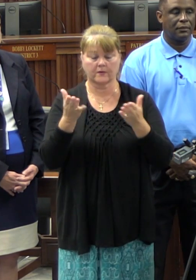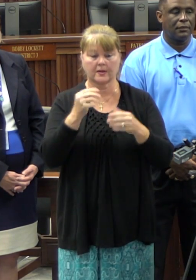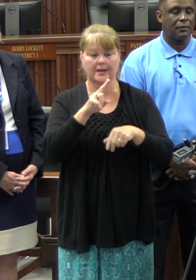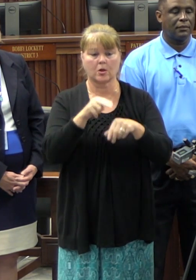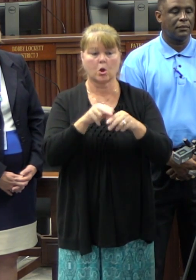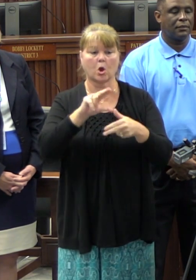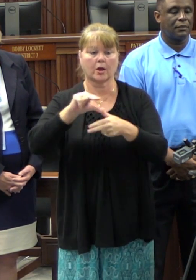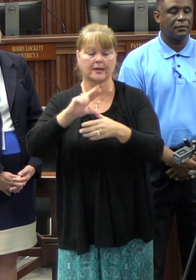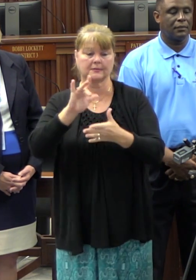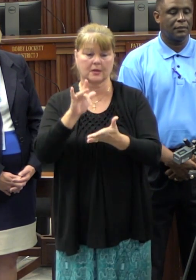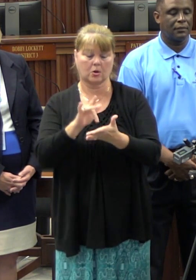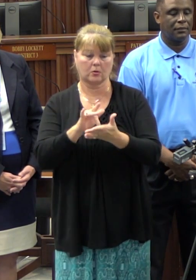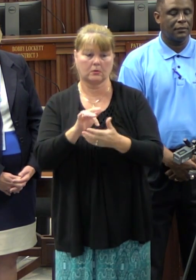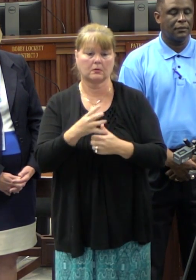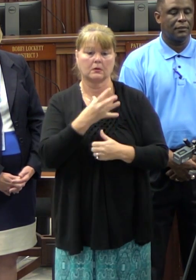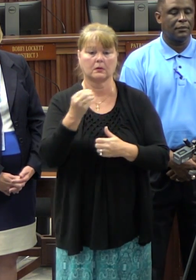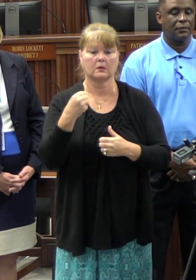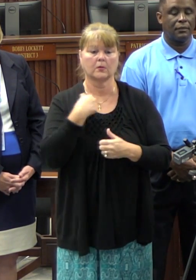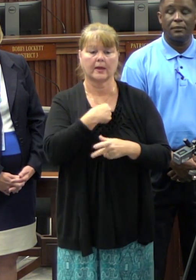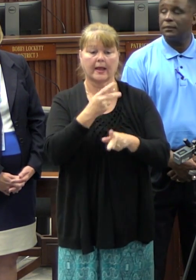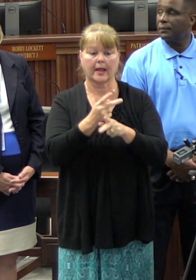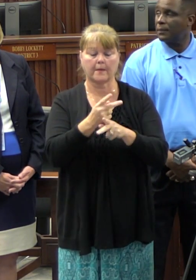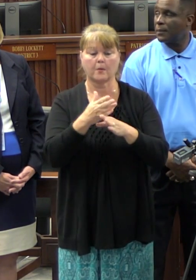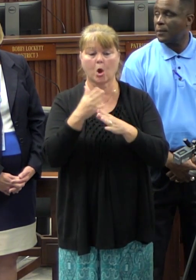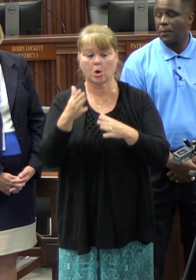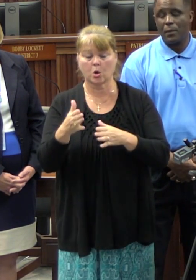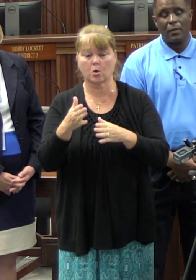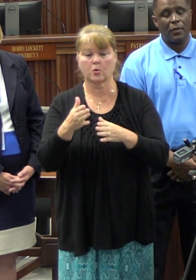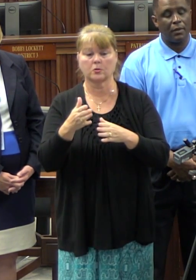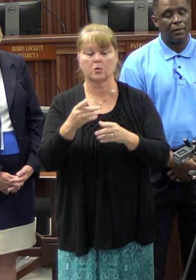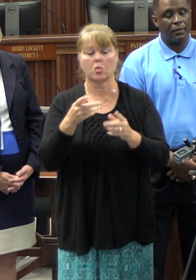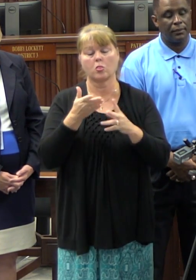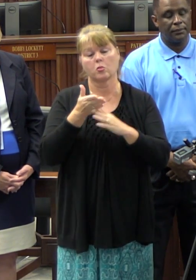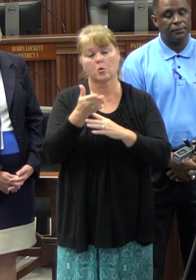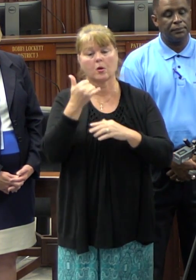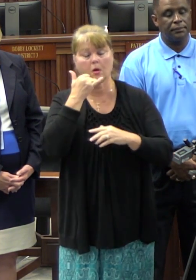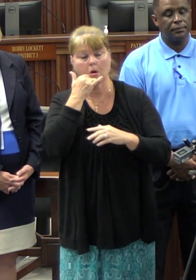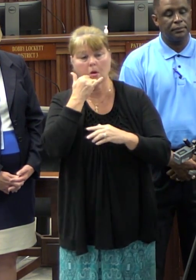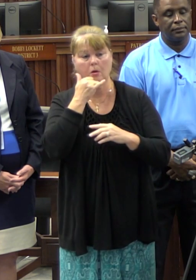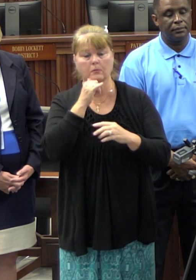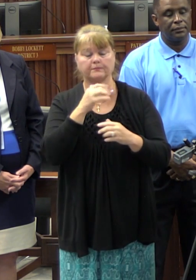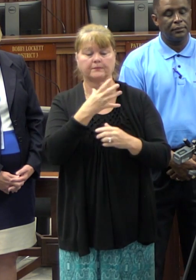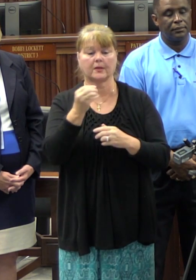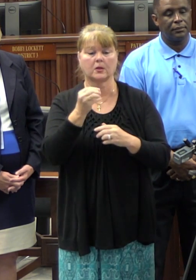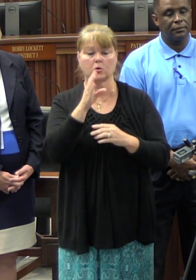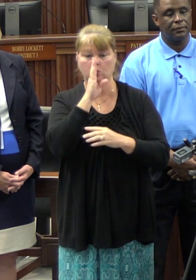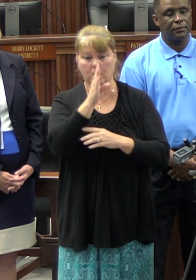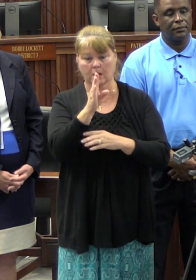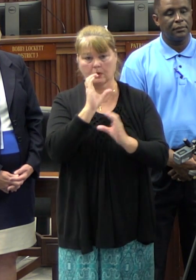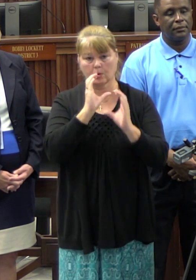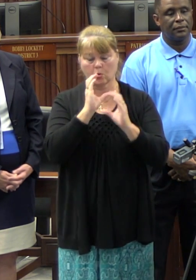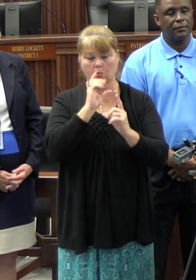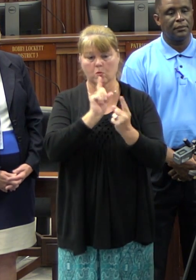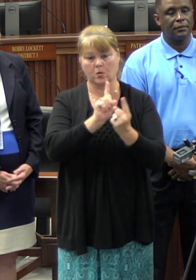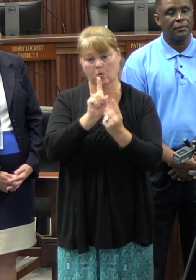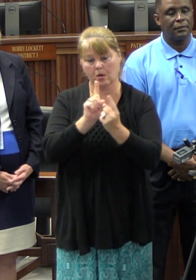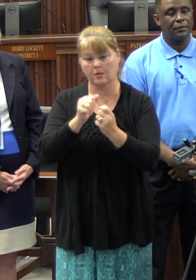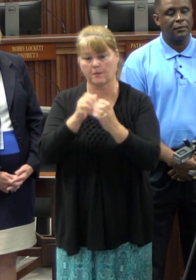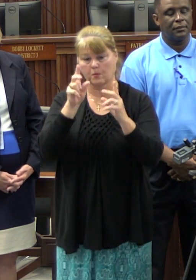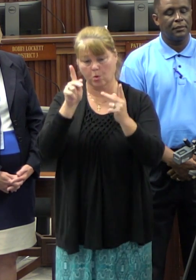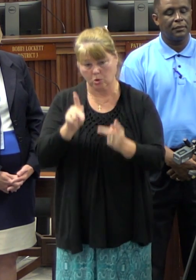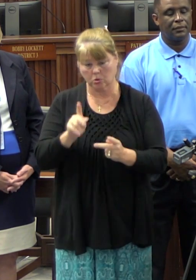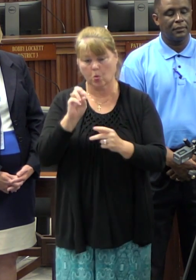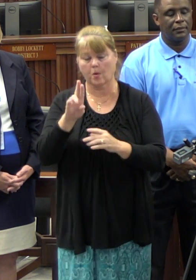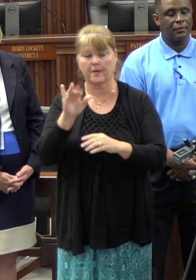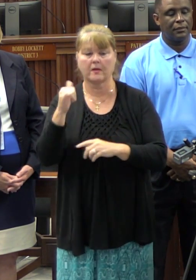with the National Hurricane Center. We kept our partners informed through conference calls and direct communications one-on-one, either in